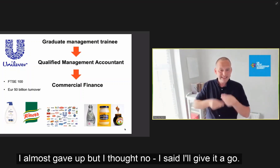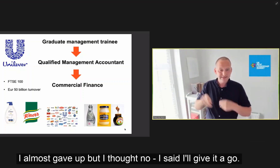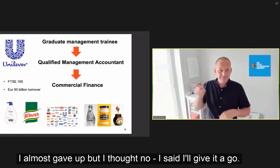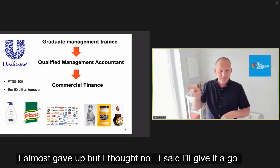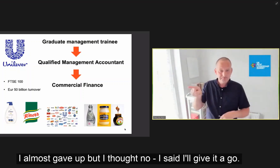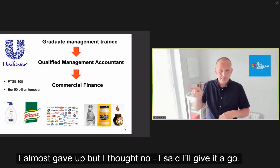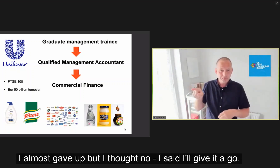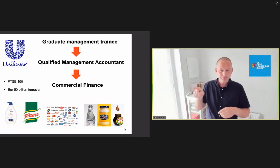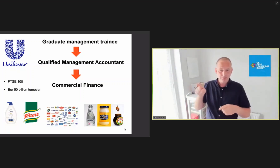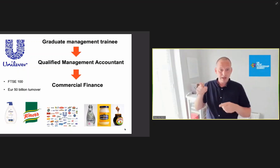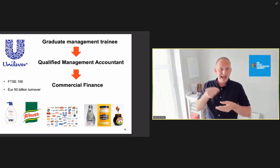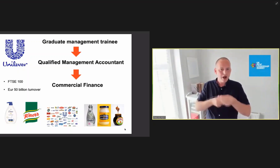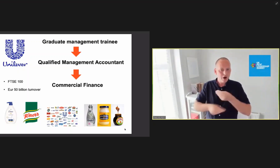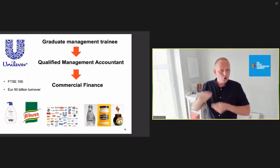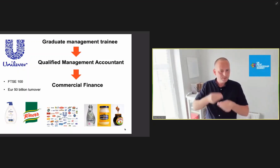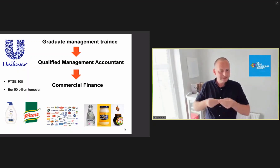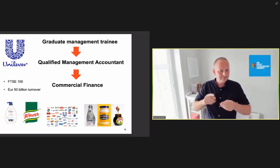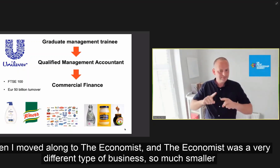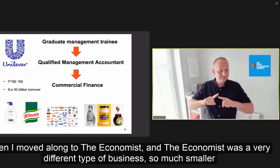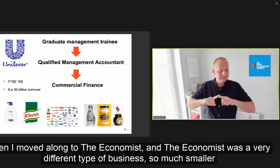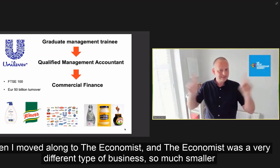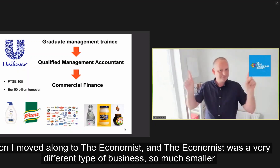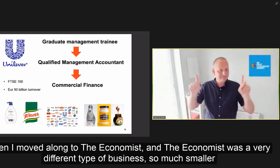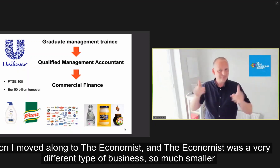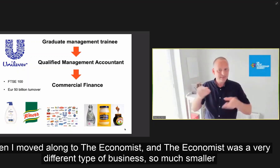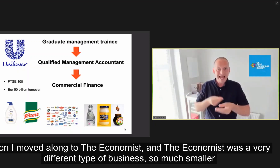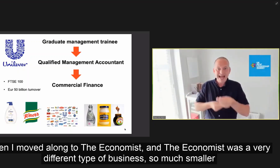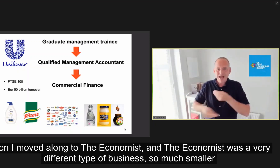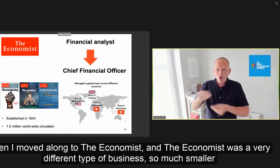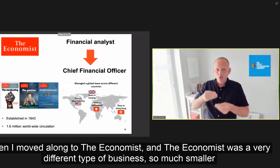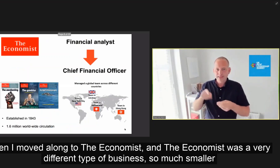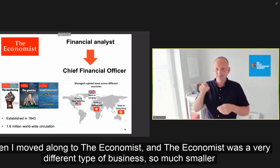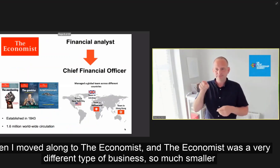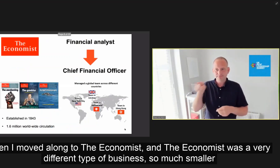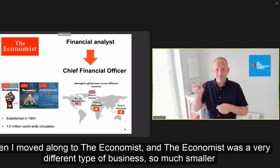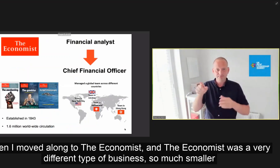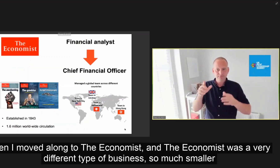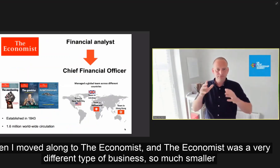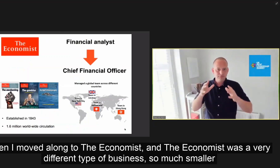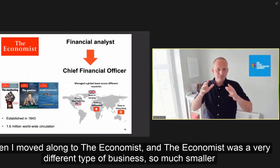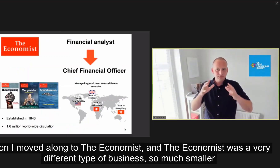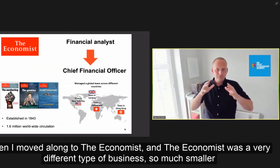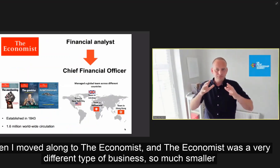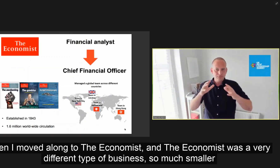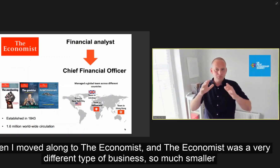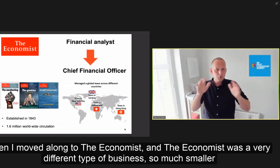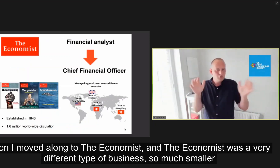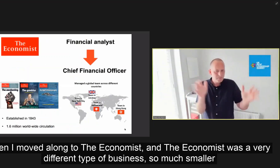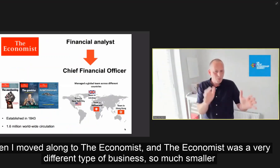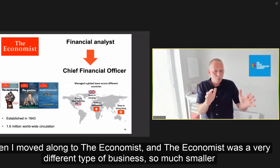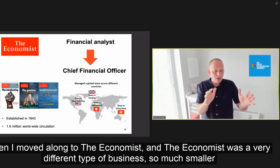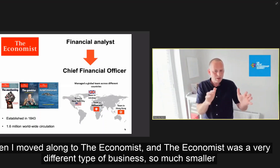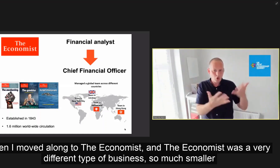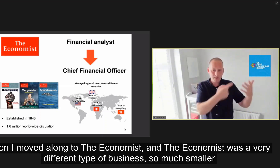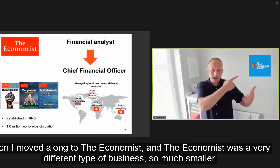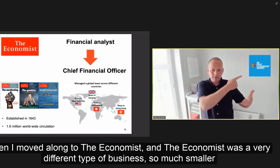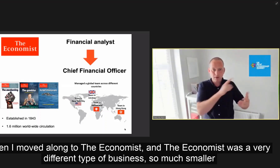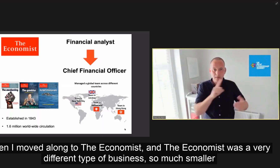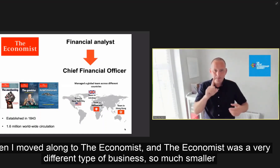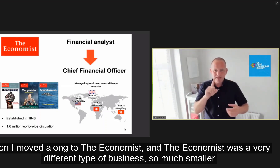go. And then I moved along to The Economist. And The Economist was a very different type of business, so much